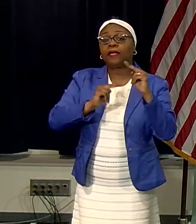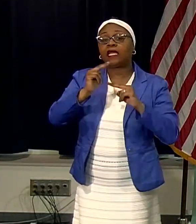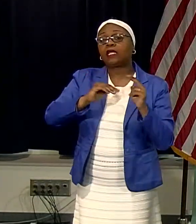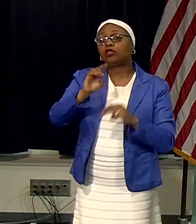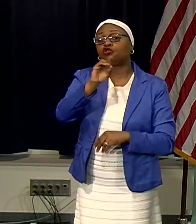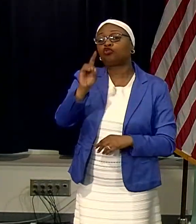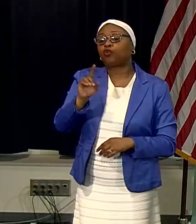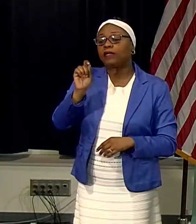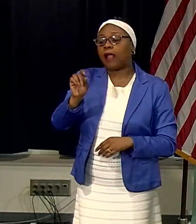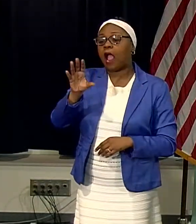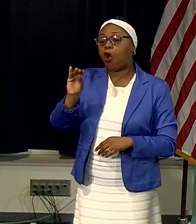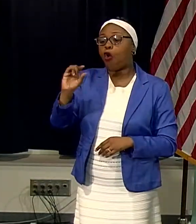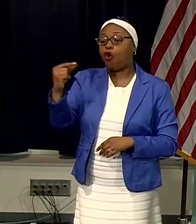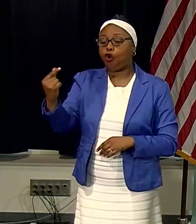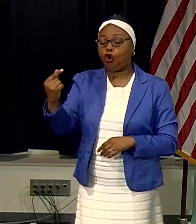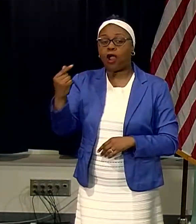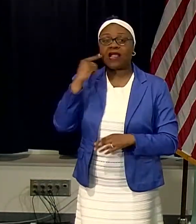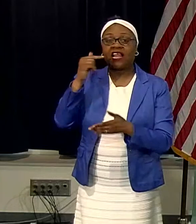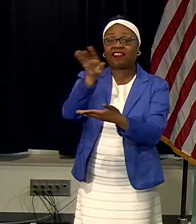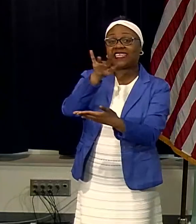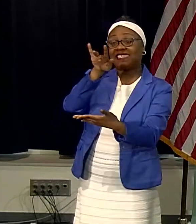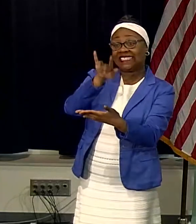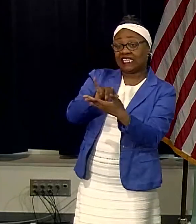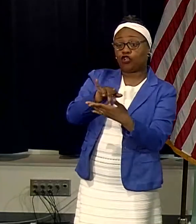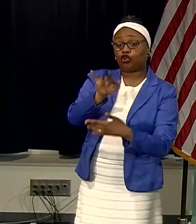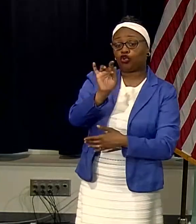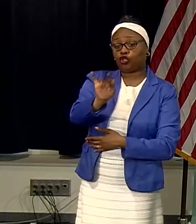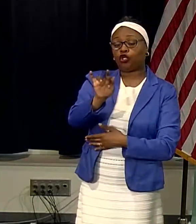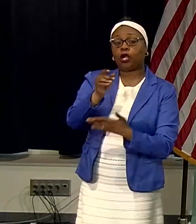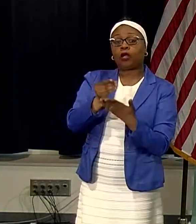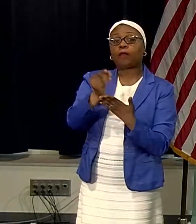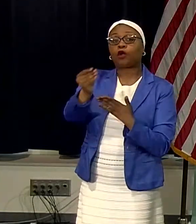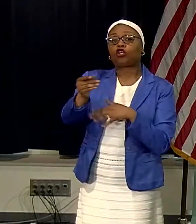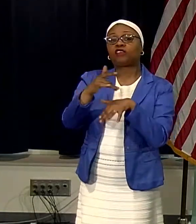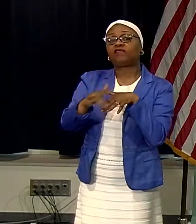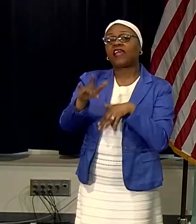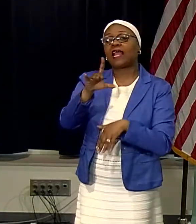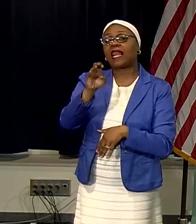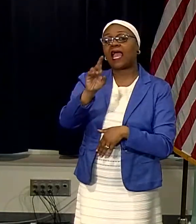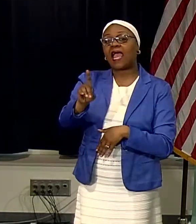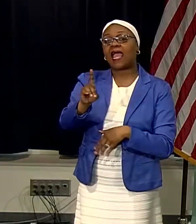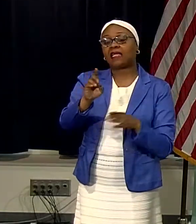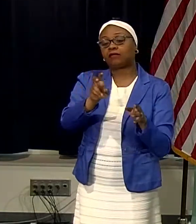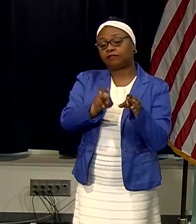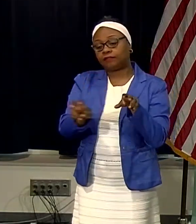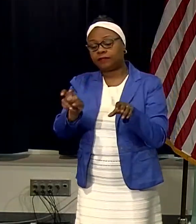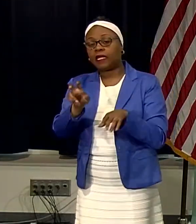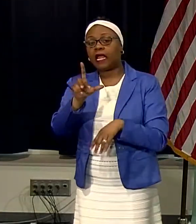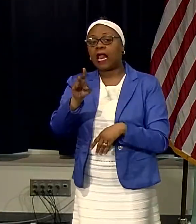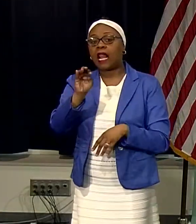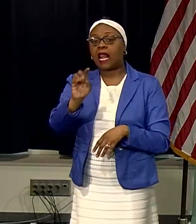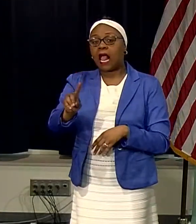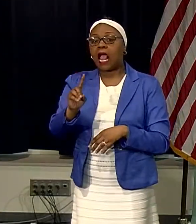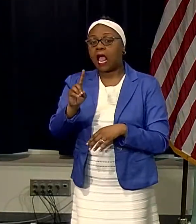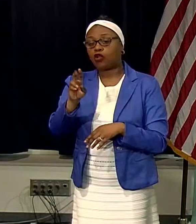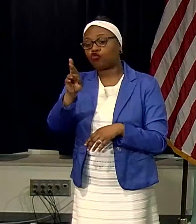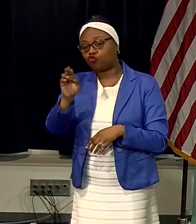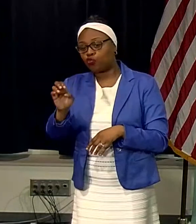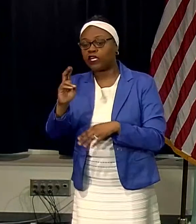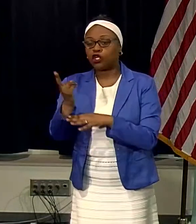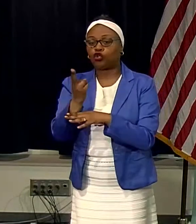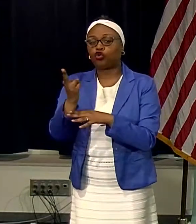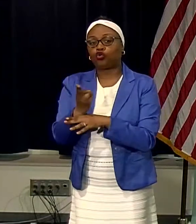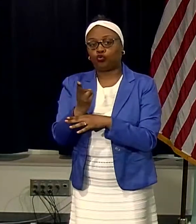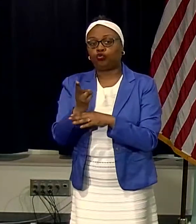center icon that says Purchase Vacant Land. From there, it'll take you to our land reuse webpage, and then you can see